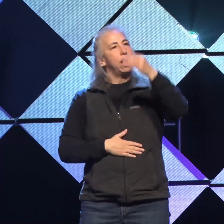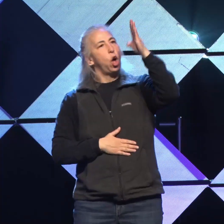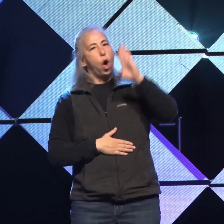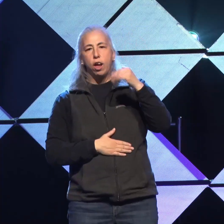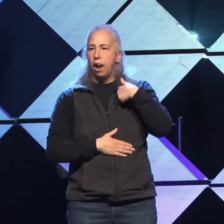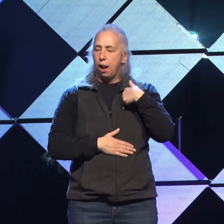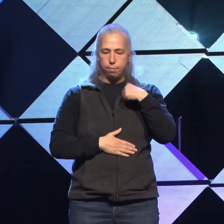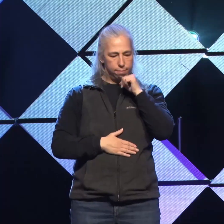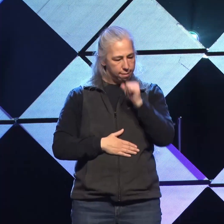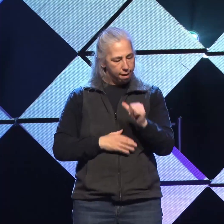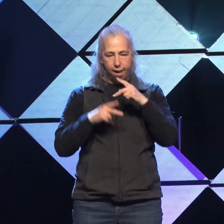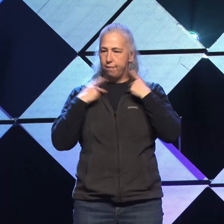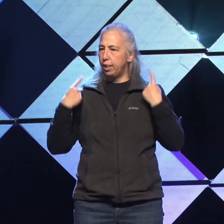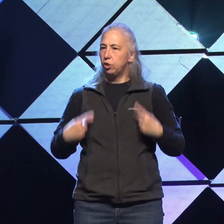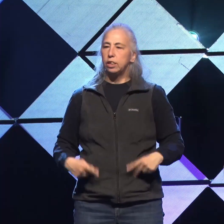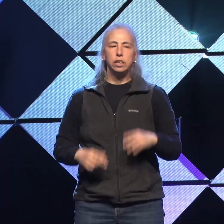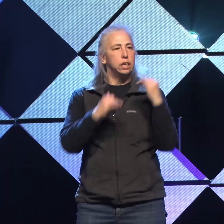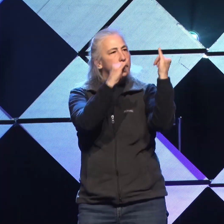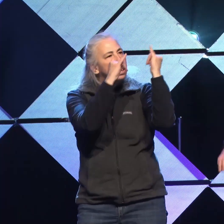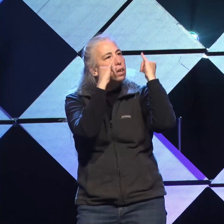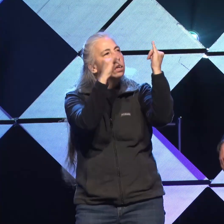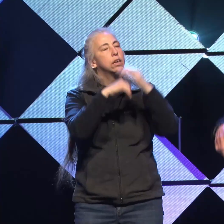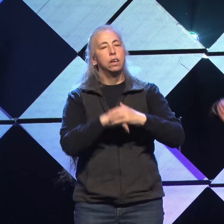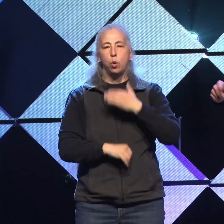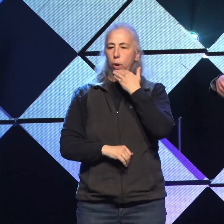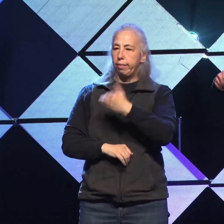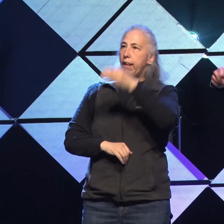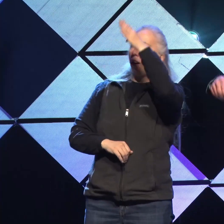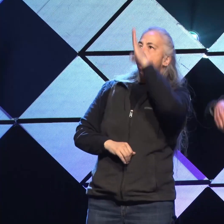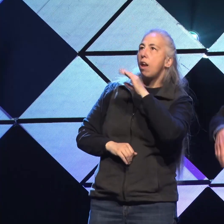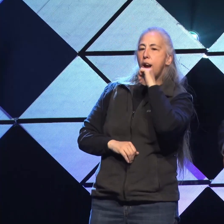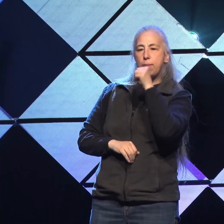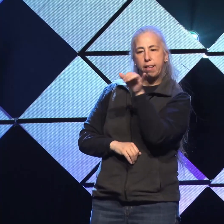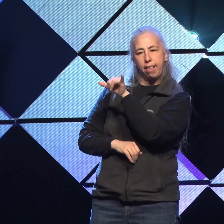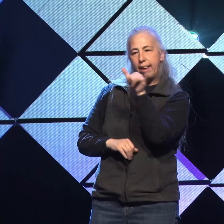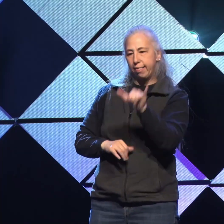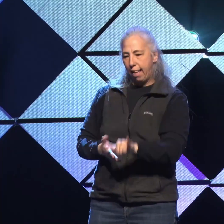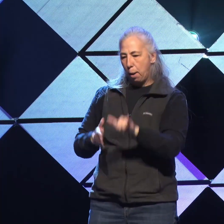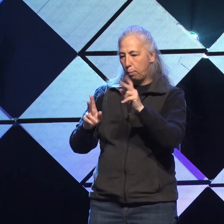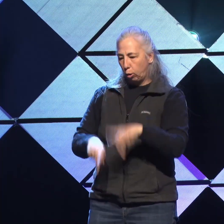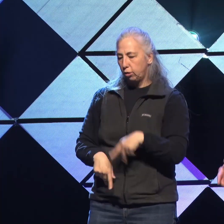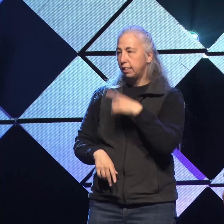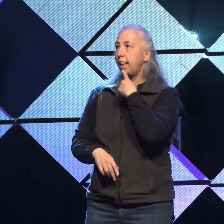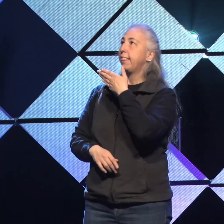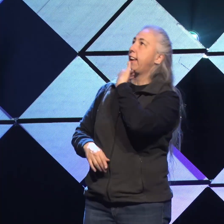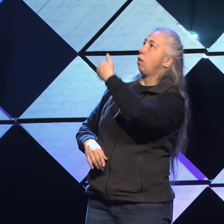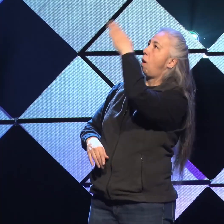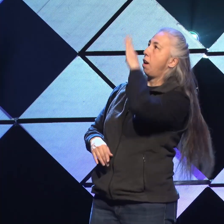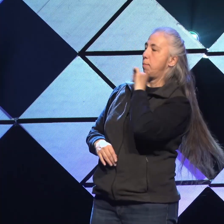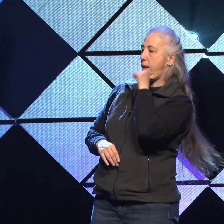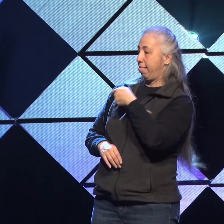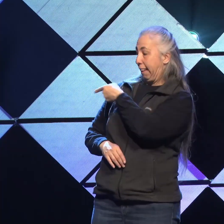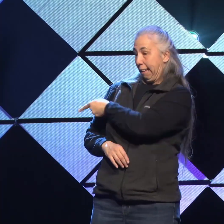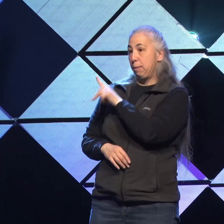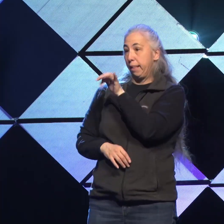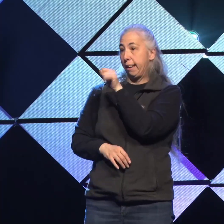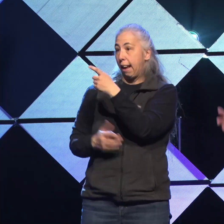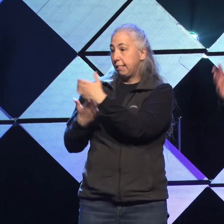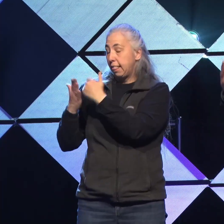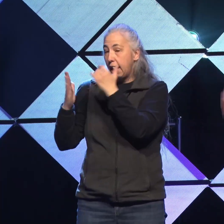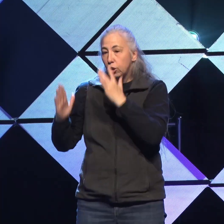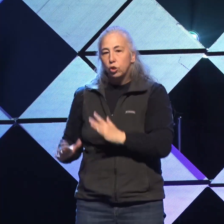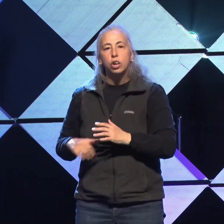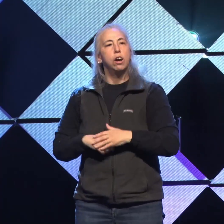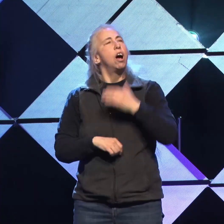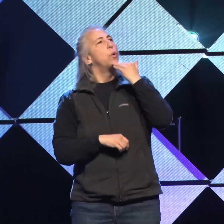a Pharisee. Thank God I'm not like the Pharisee who said, thank God I'm not like the tax collector. Thank God I'm